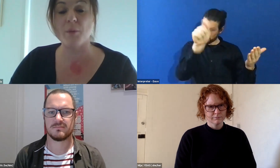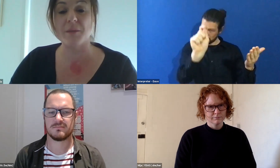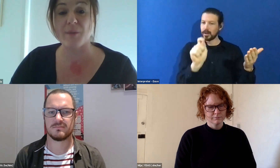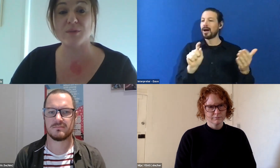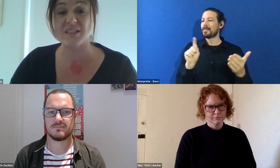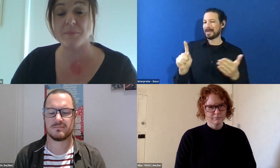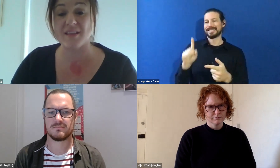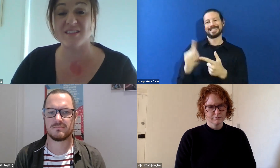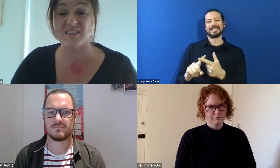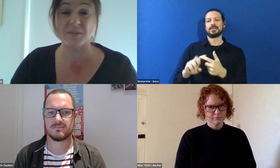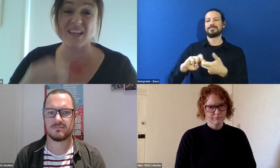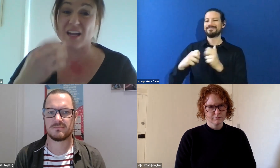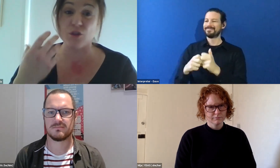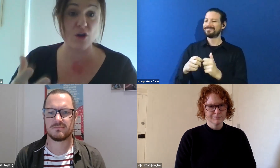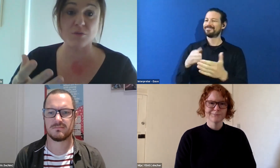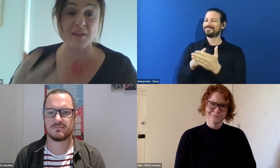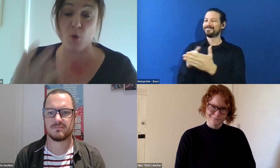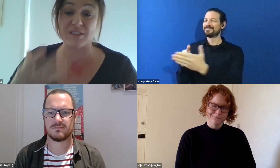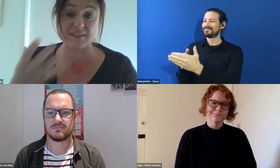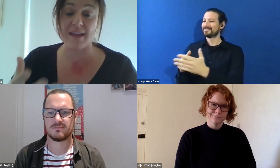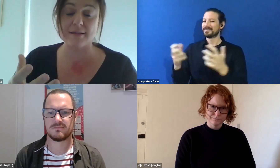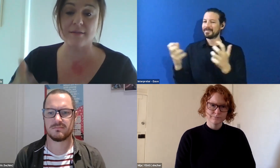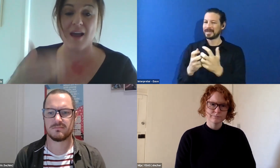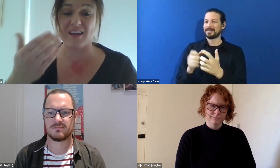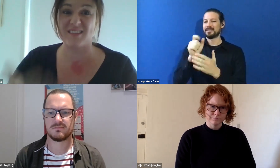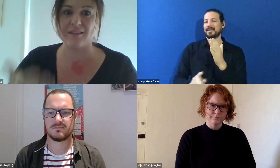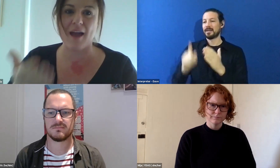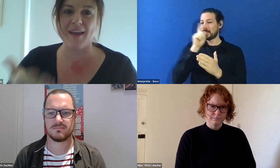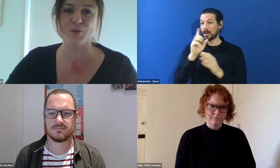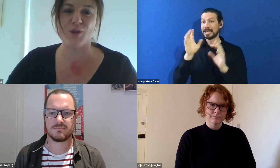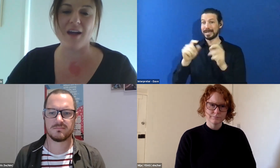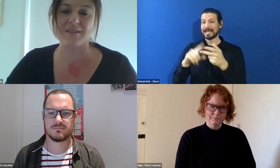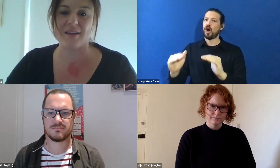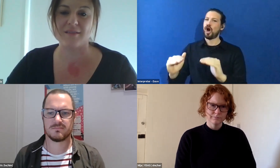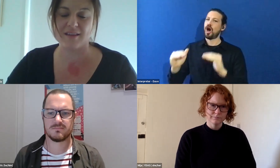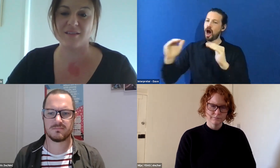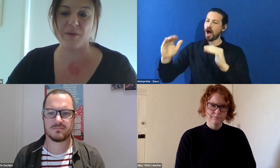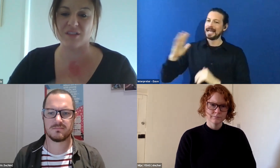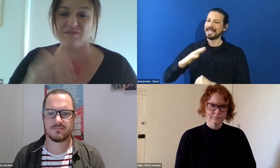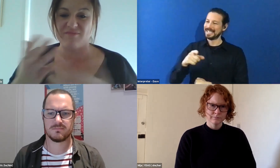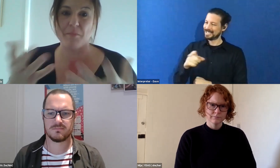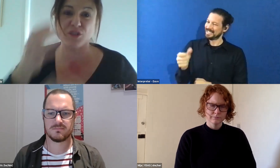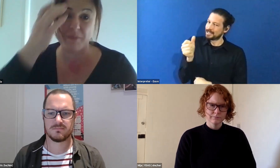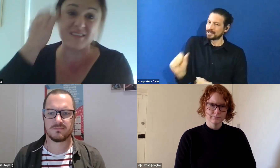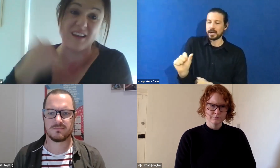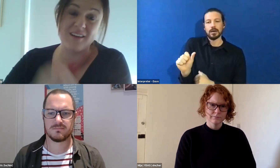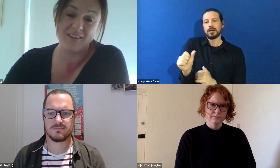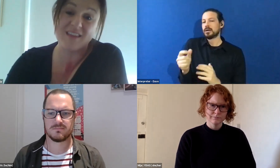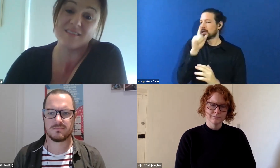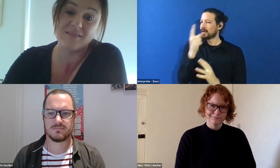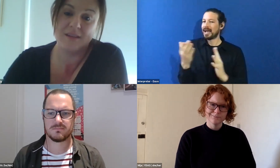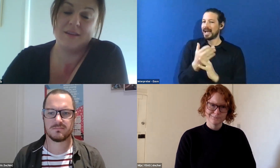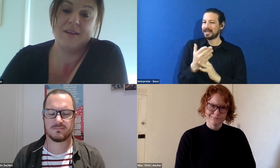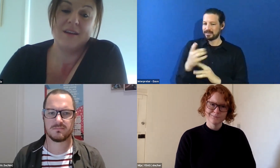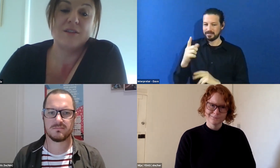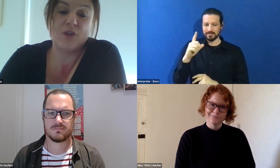There's so many people with disabilities, particularly those with the most needs, are still unable to access this because of the most basic